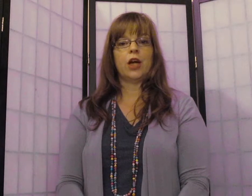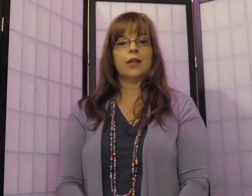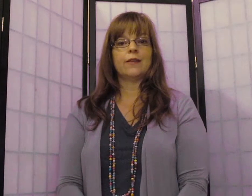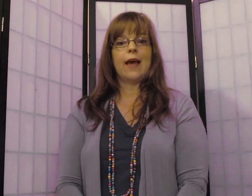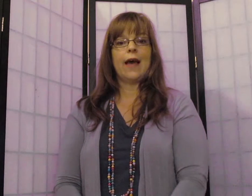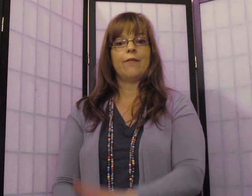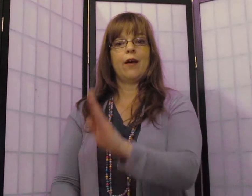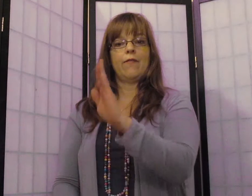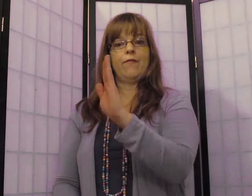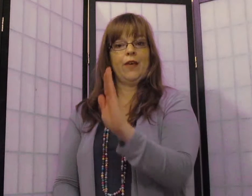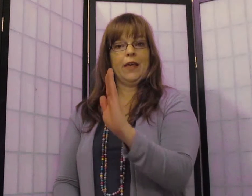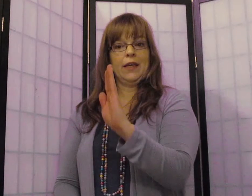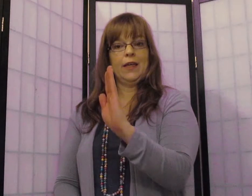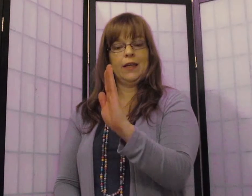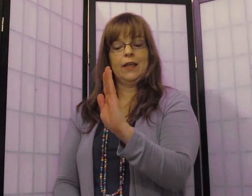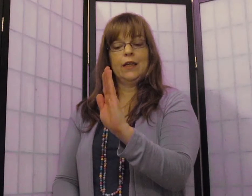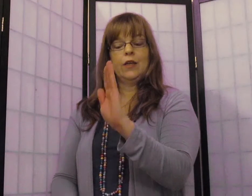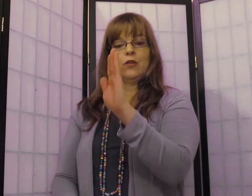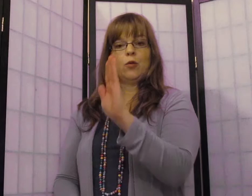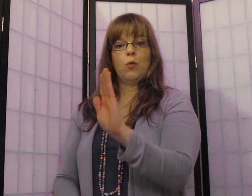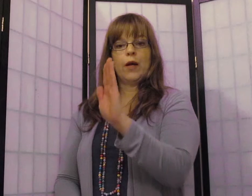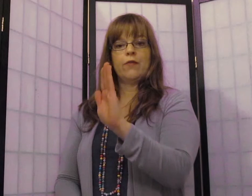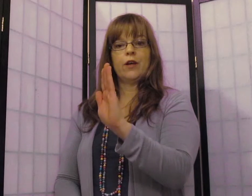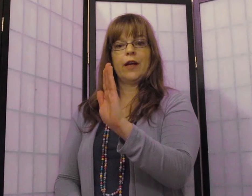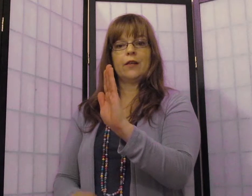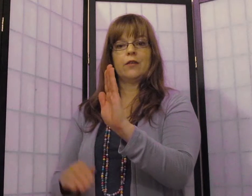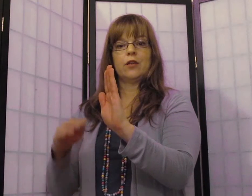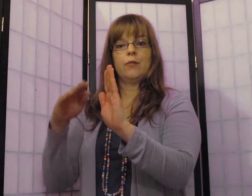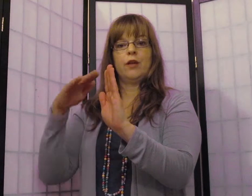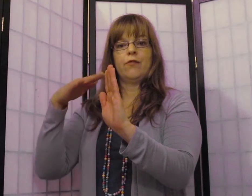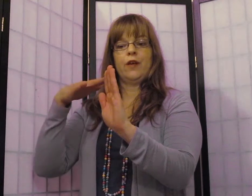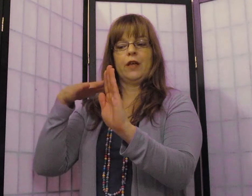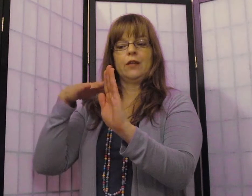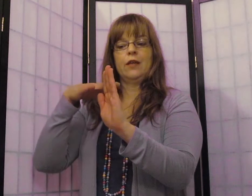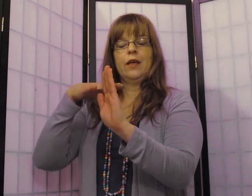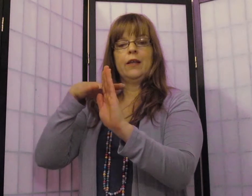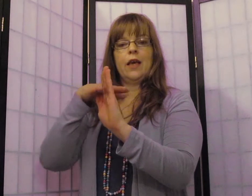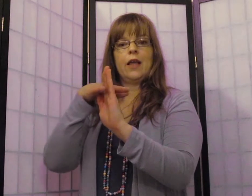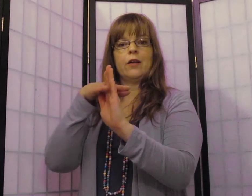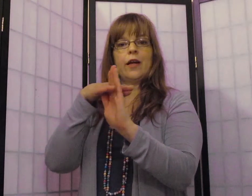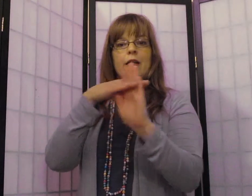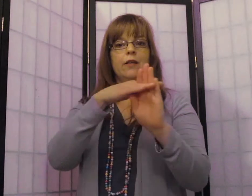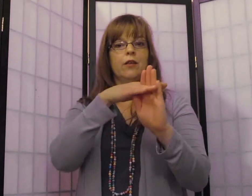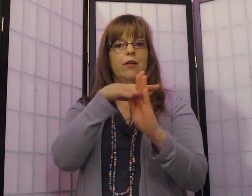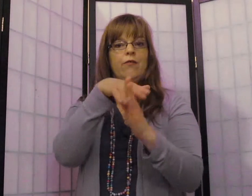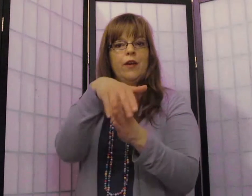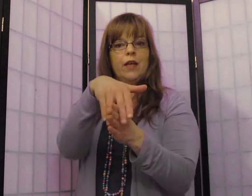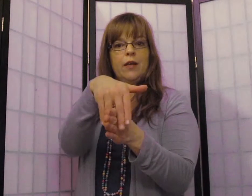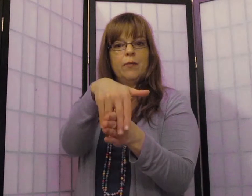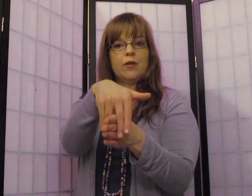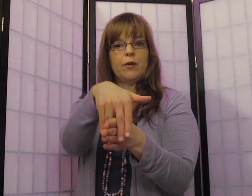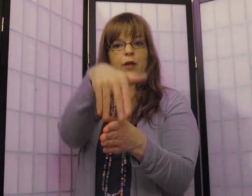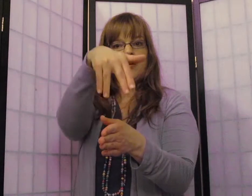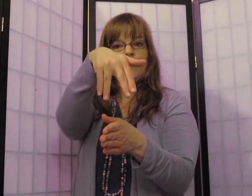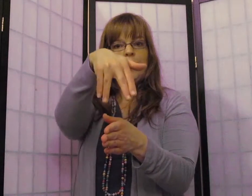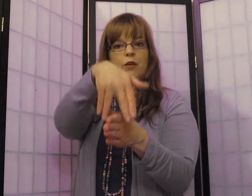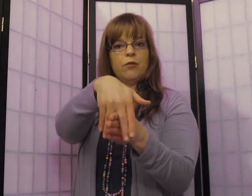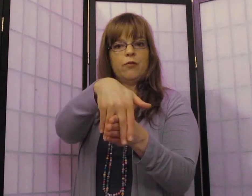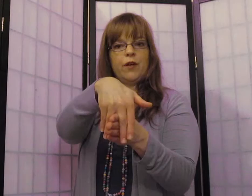sharks have a fin. So one of your hand is going to be your fin. The other hand is going to fit in between. Your fingers will fit